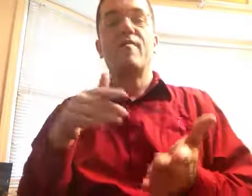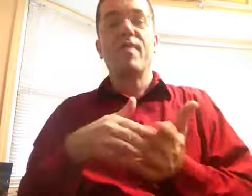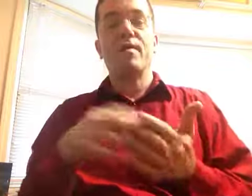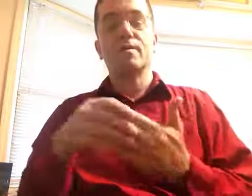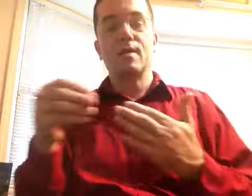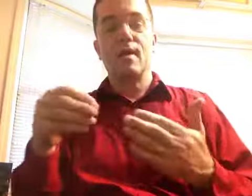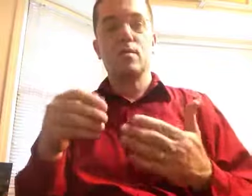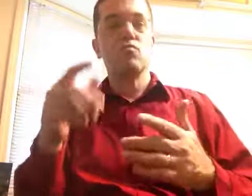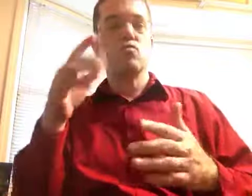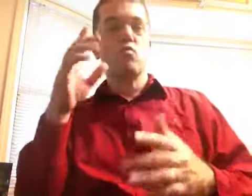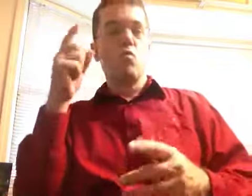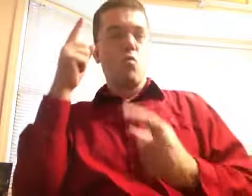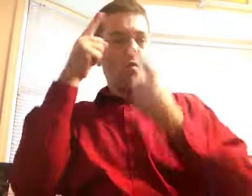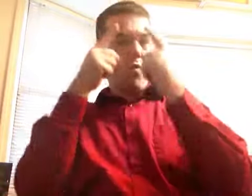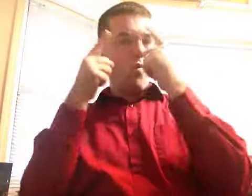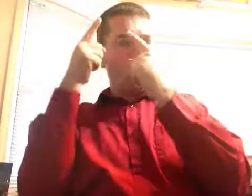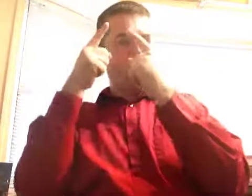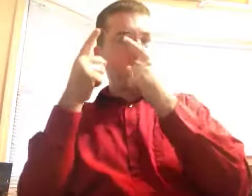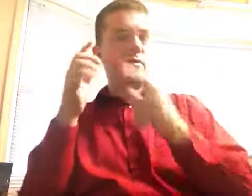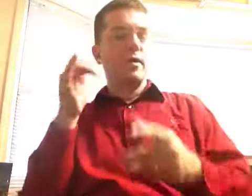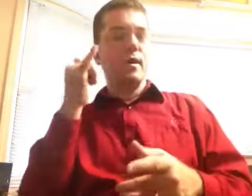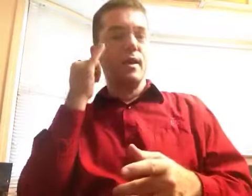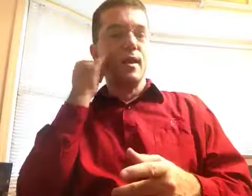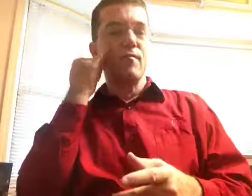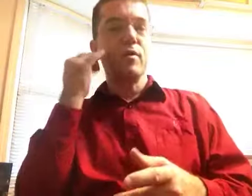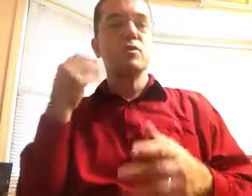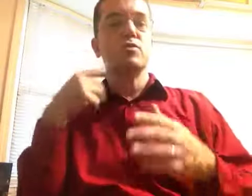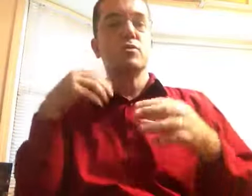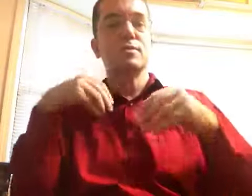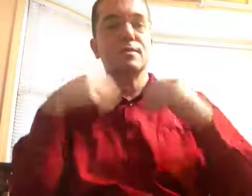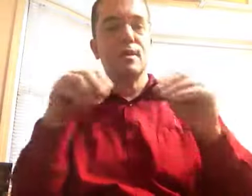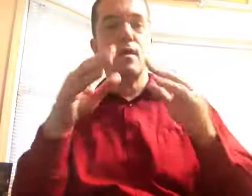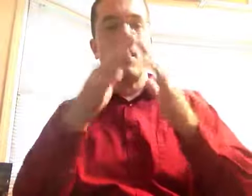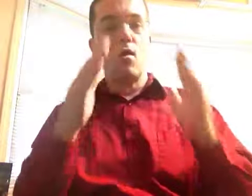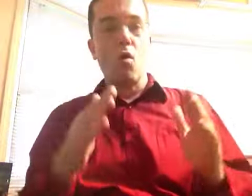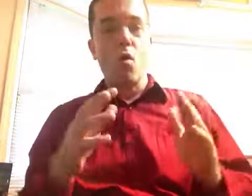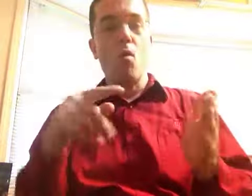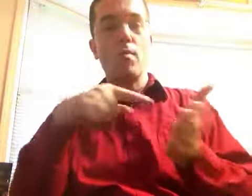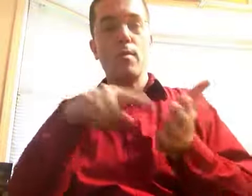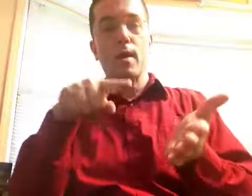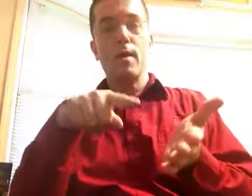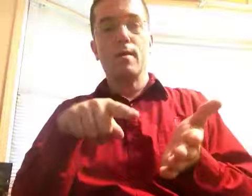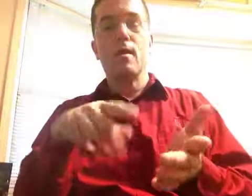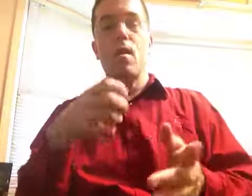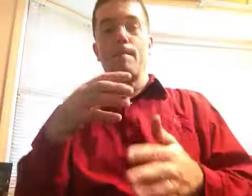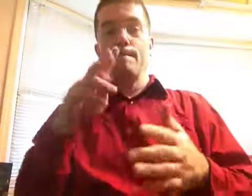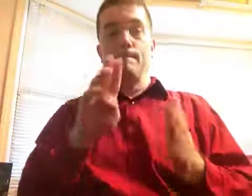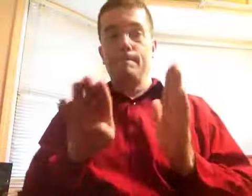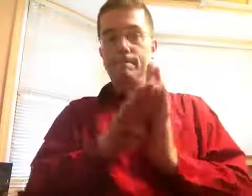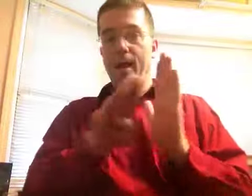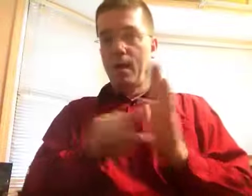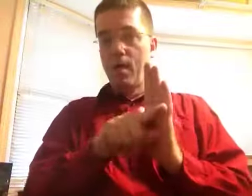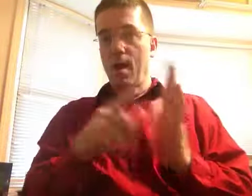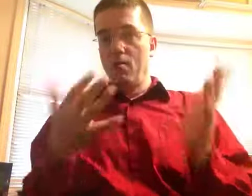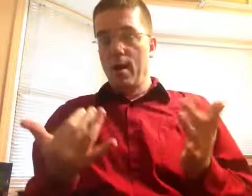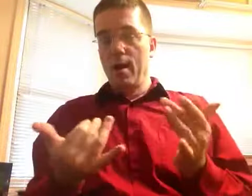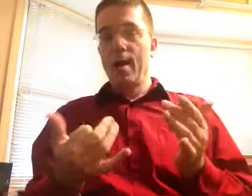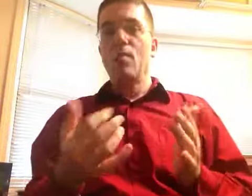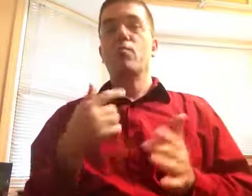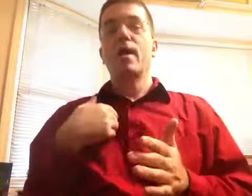off our debt. I can kind of give you some background information. We've been self-employed for 17 years. We have a wood flooring and custom tile business.